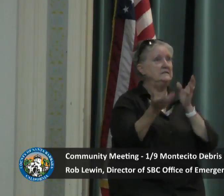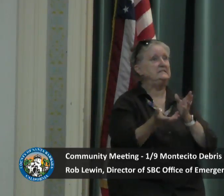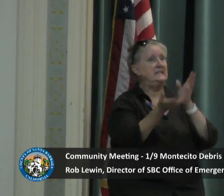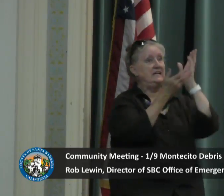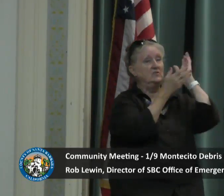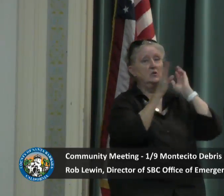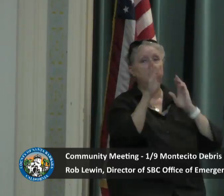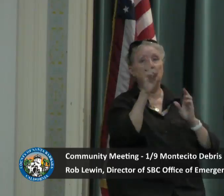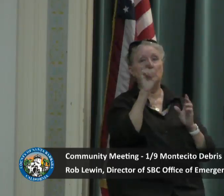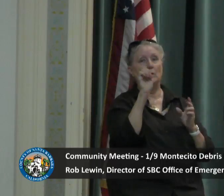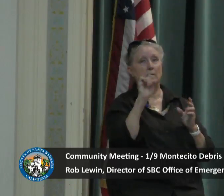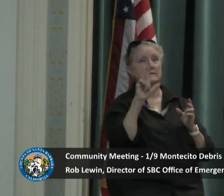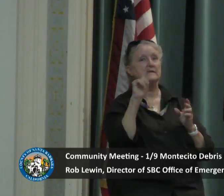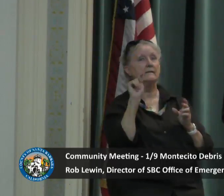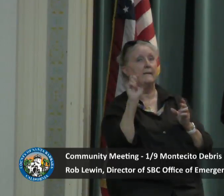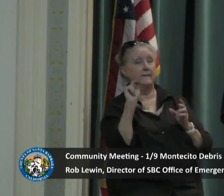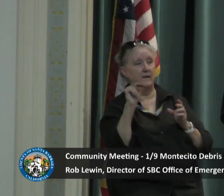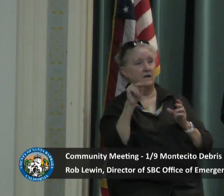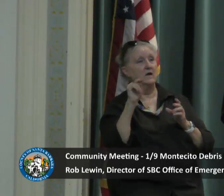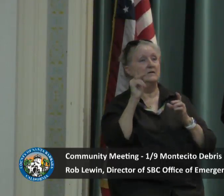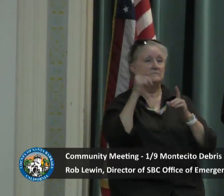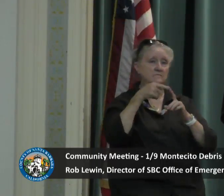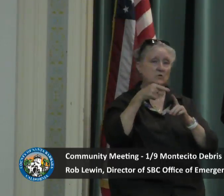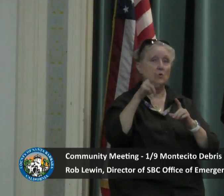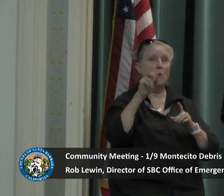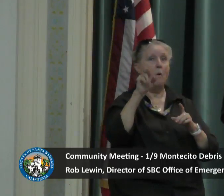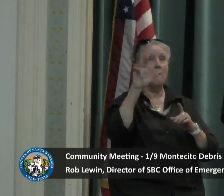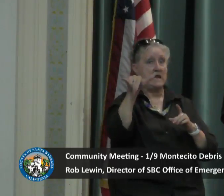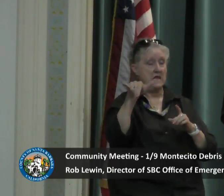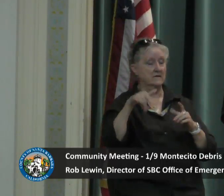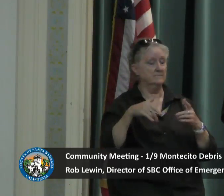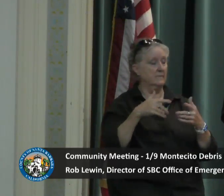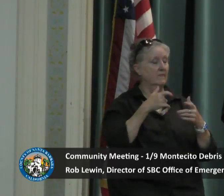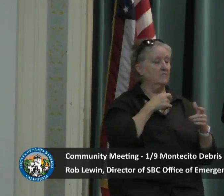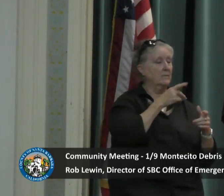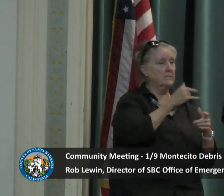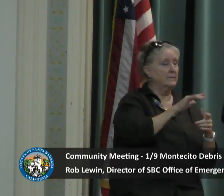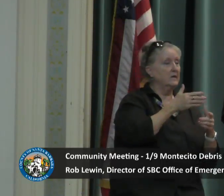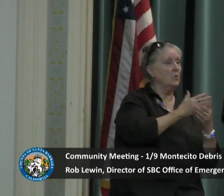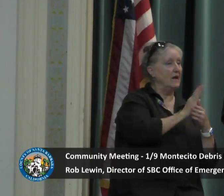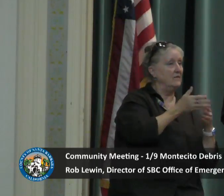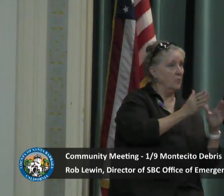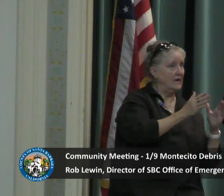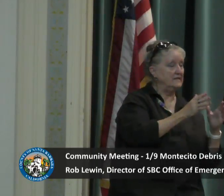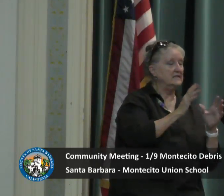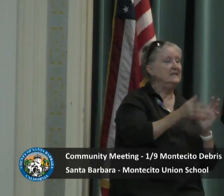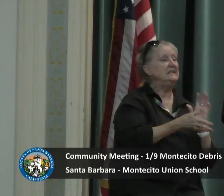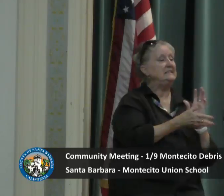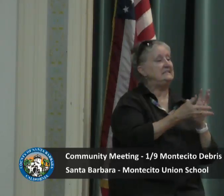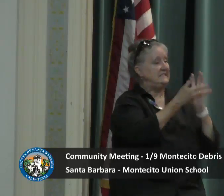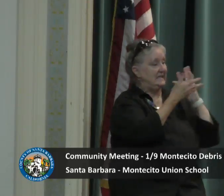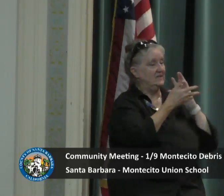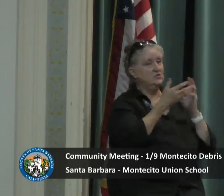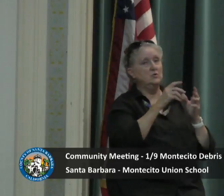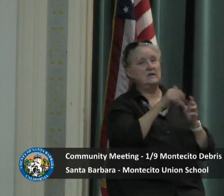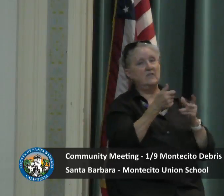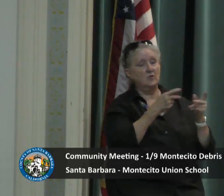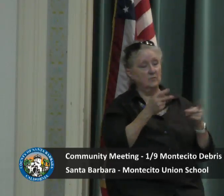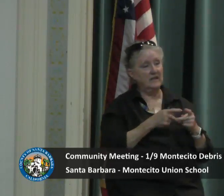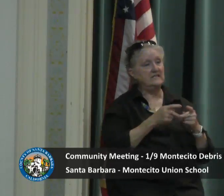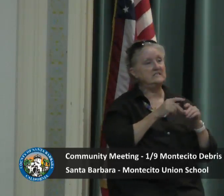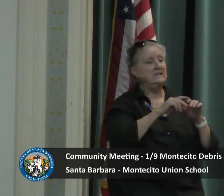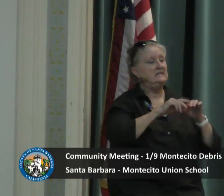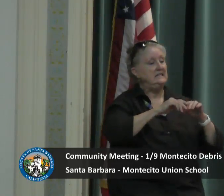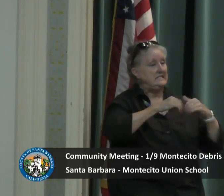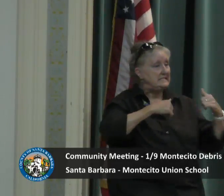Buellton. The debris from the public right-of-ways is taken to a sorting facility where it is separated. The rocks are